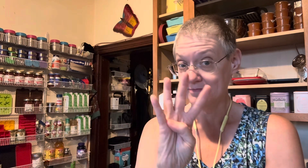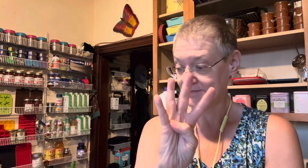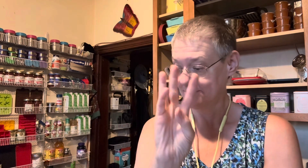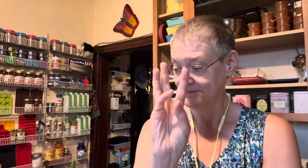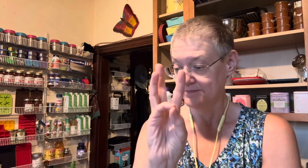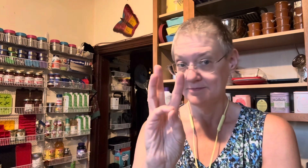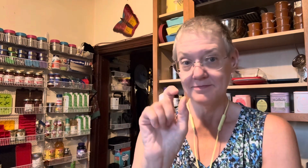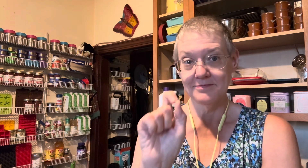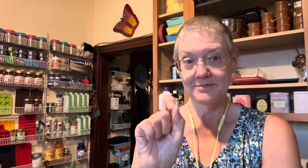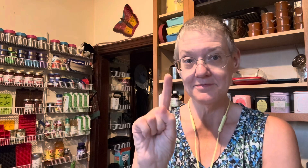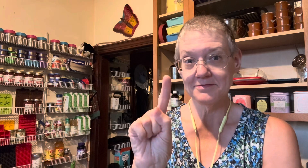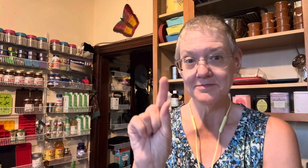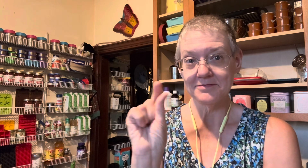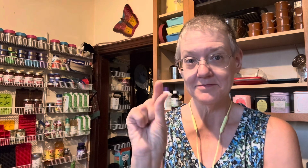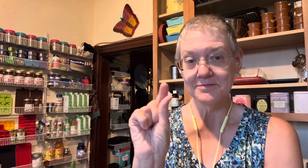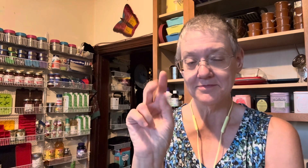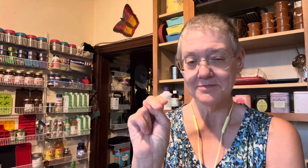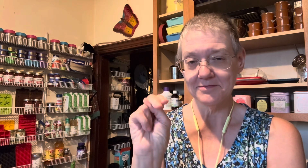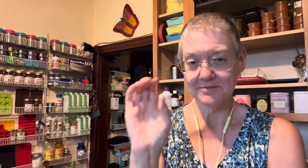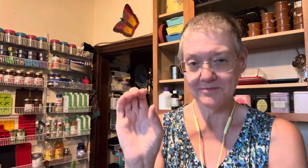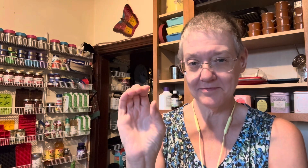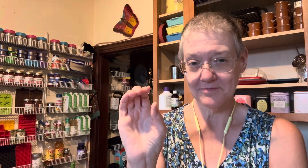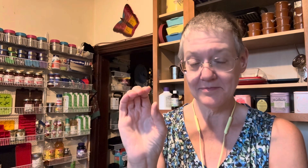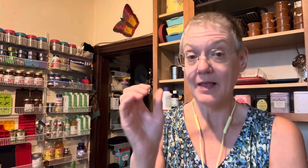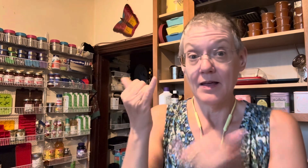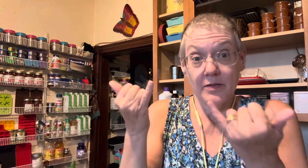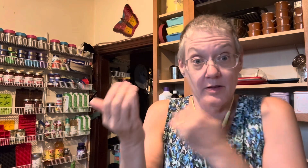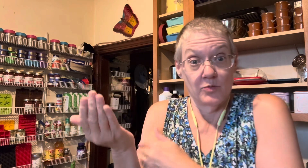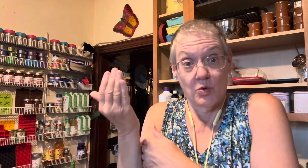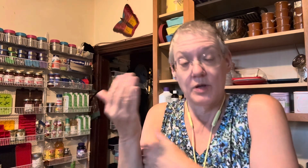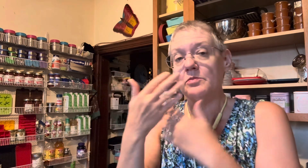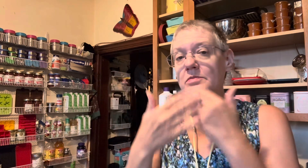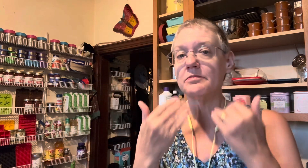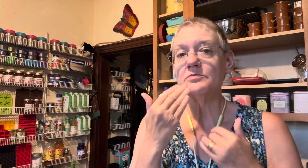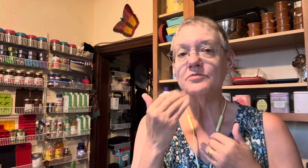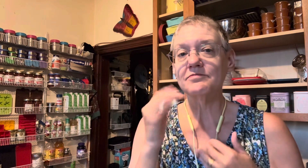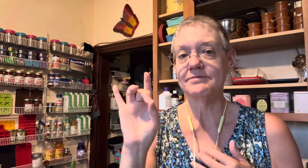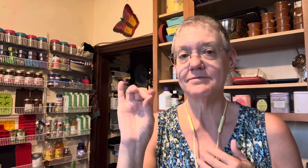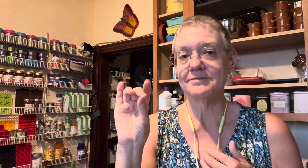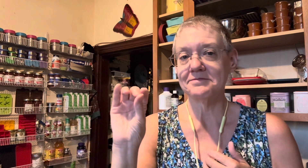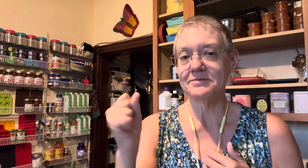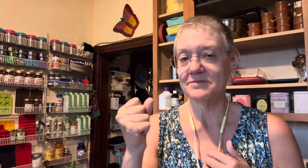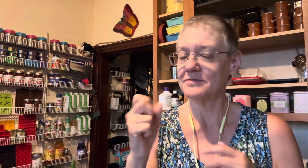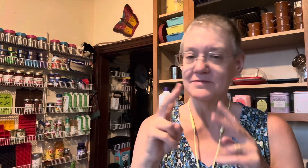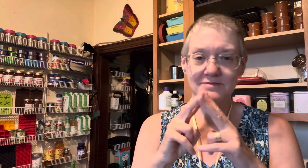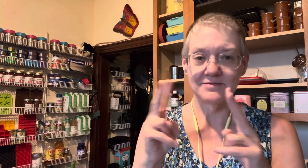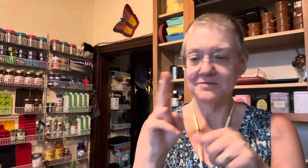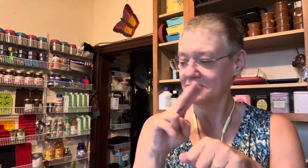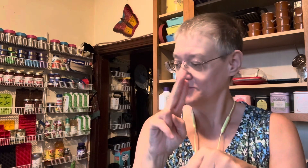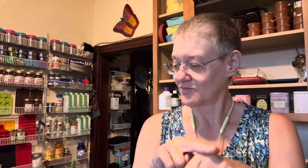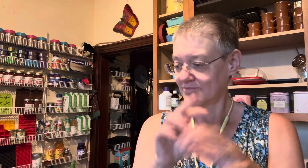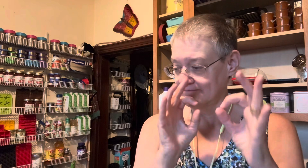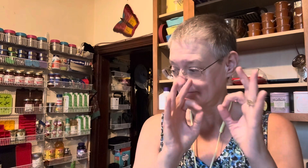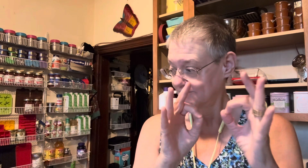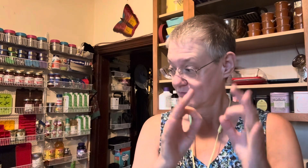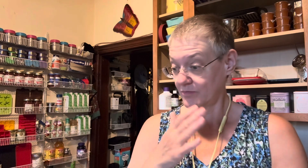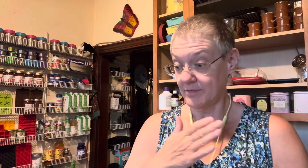So altogether, he had 46.1 grams of net carbs for the day. And this morning, his blood sugar was in the 80s, so that's